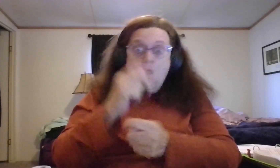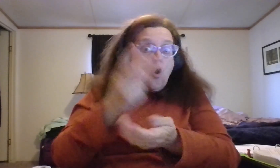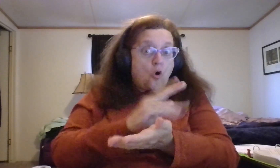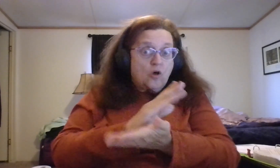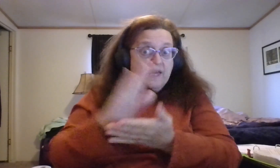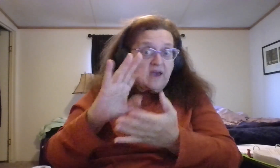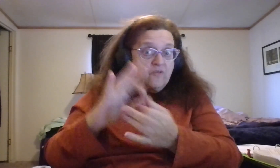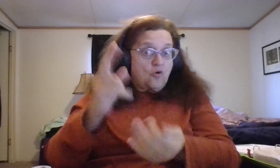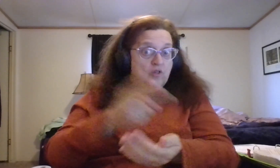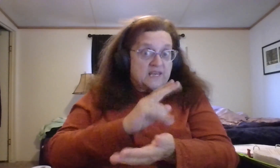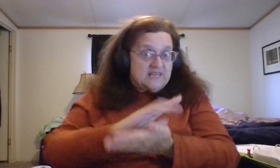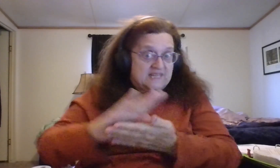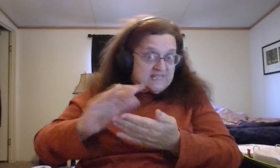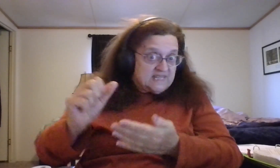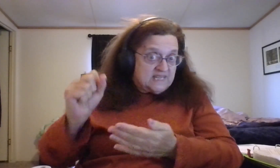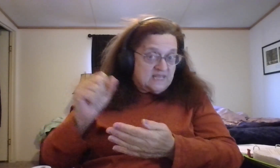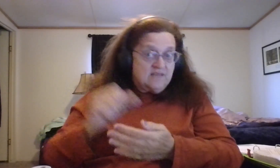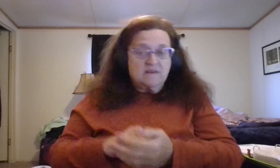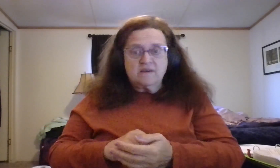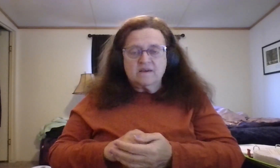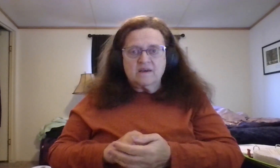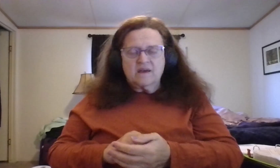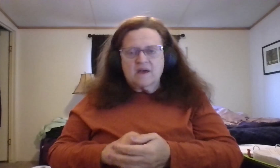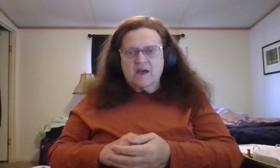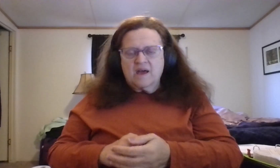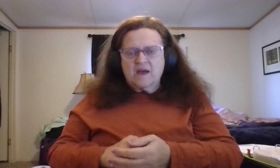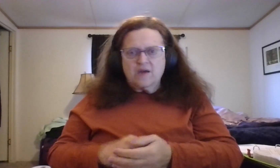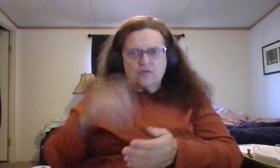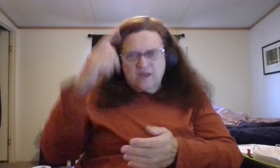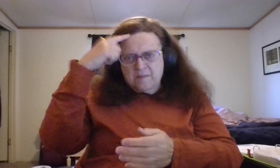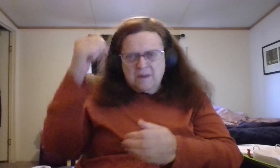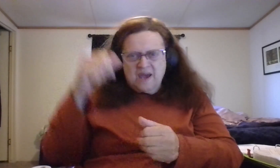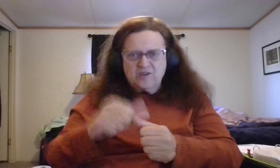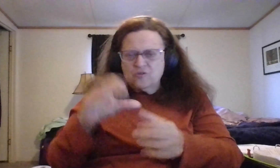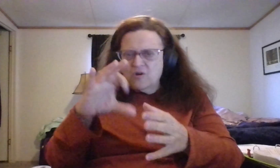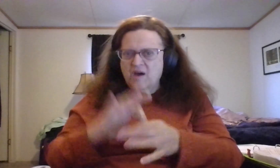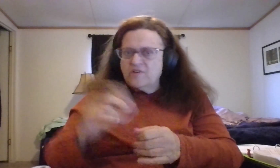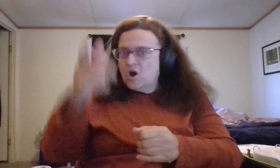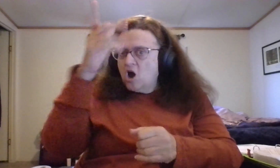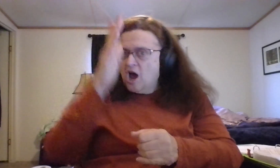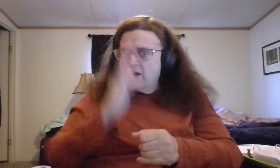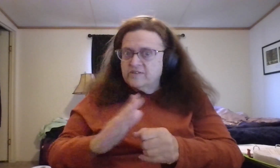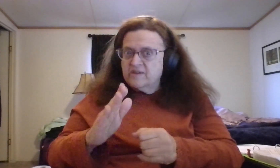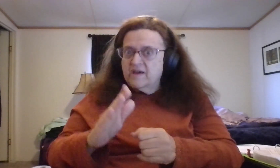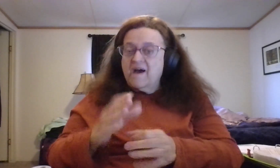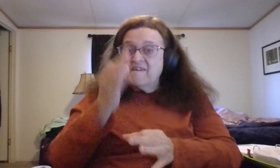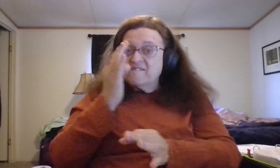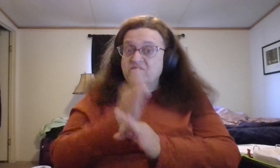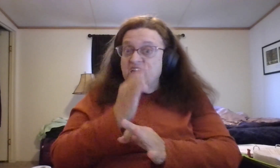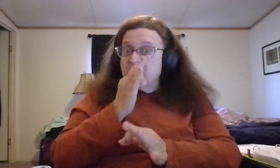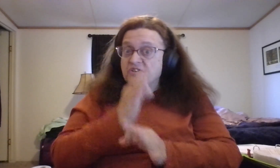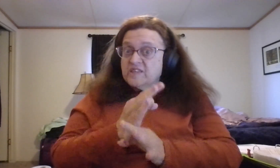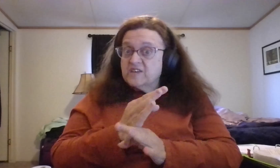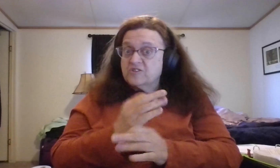of Holies, as a reminder of God's faithfulness to his people.